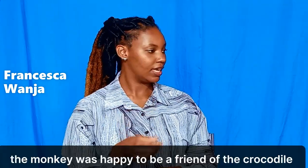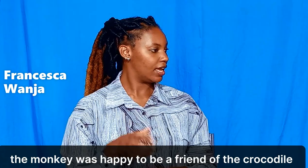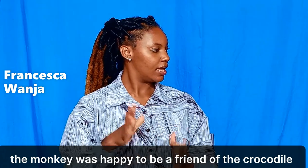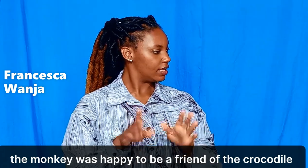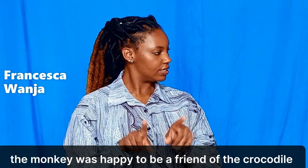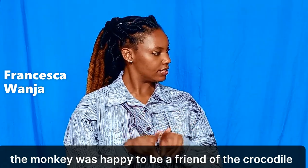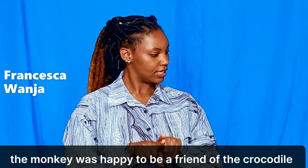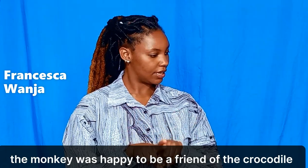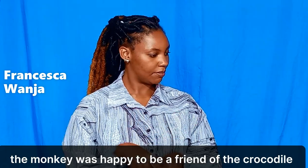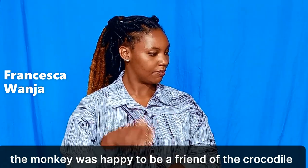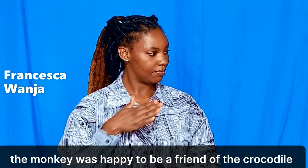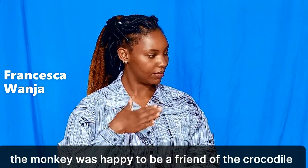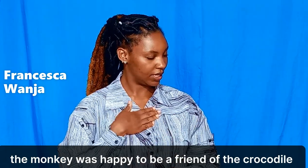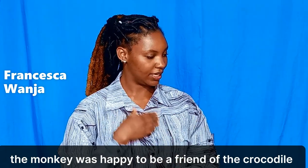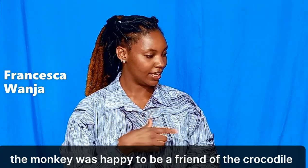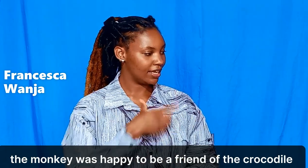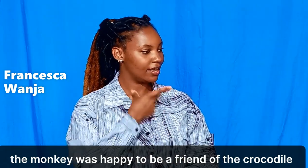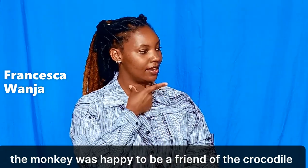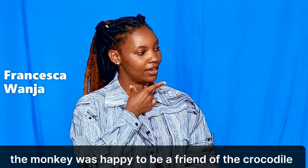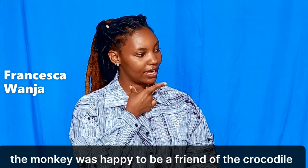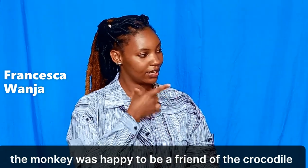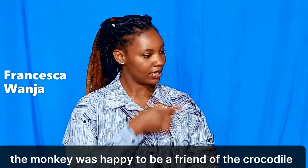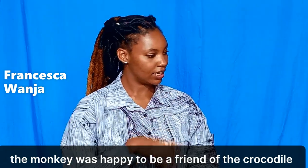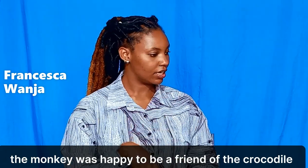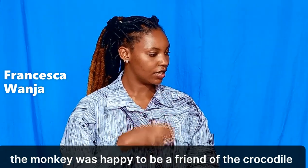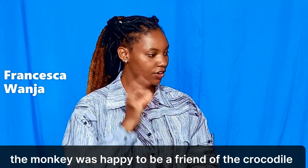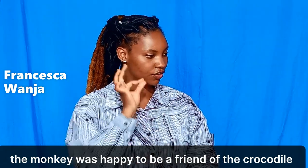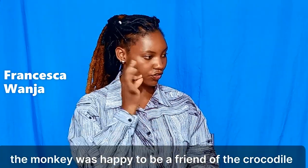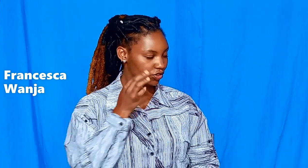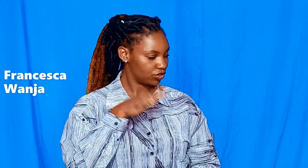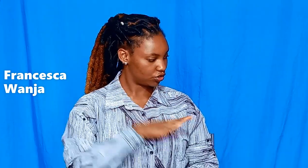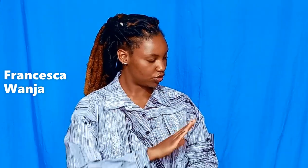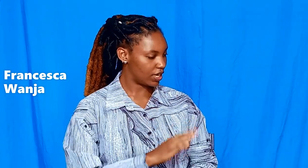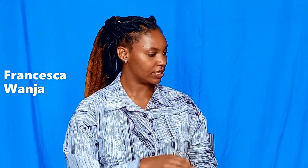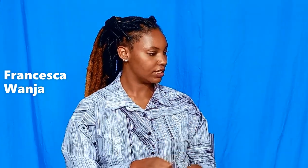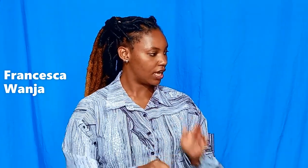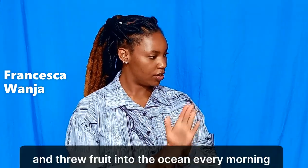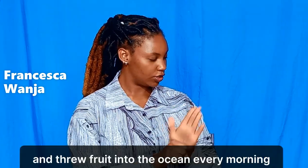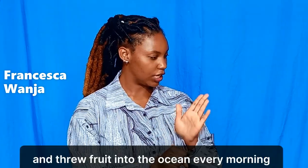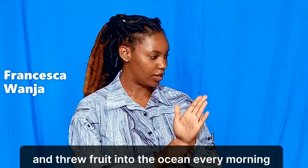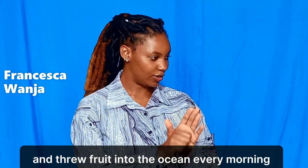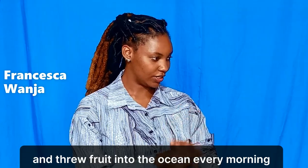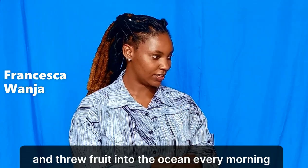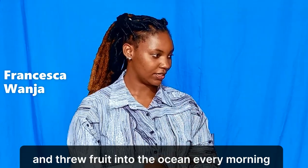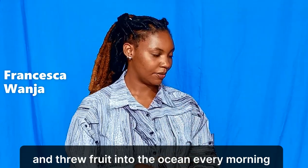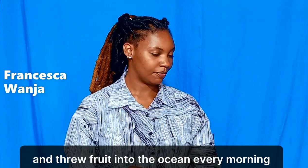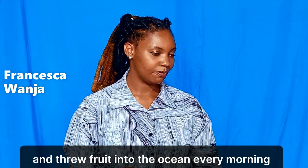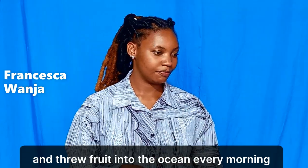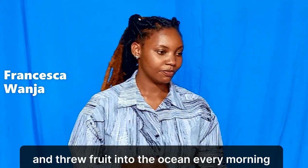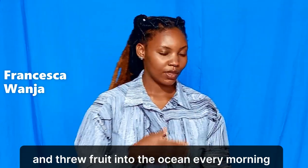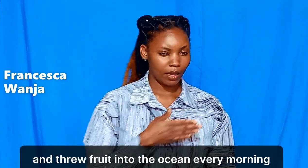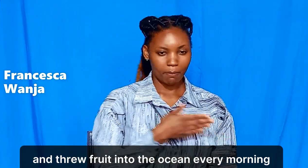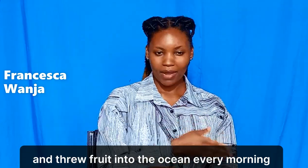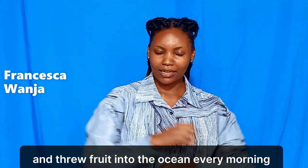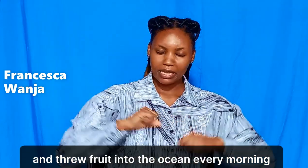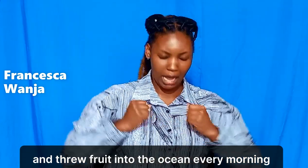monkey. The was happy to be a friend of the crocodile and threw fruit into the ocean every